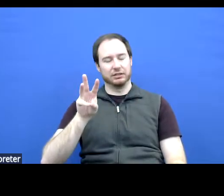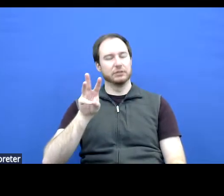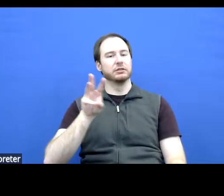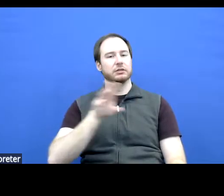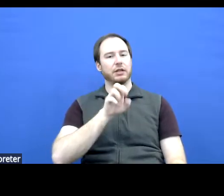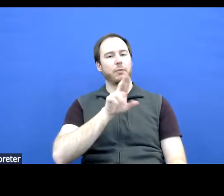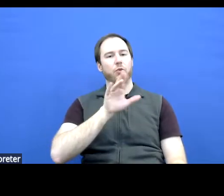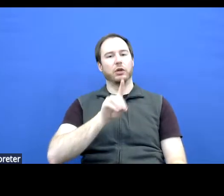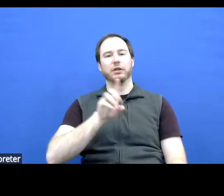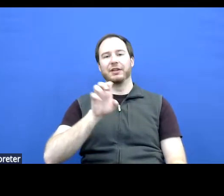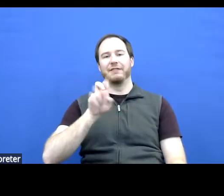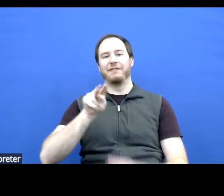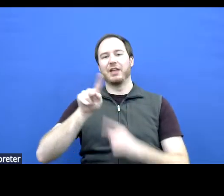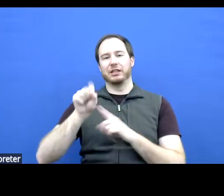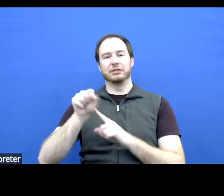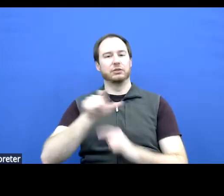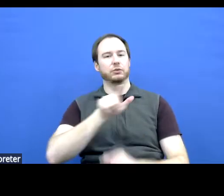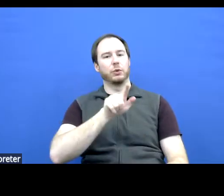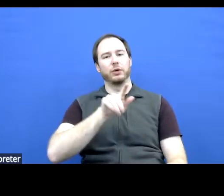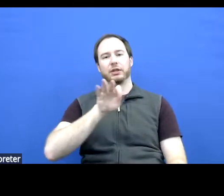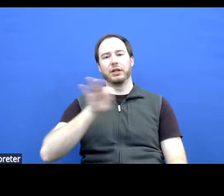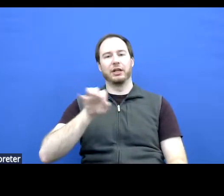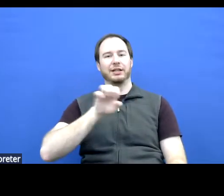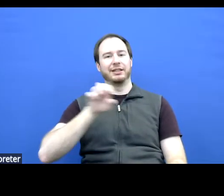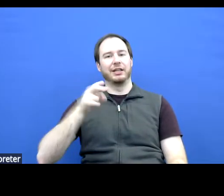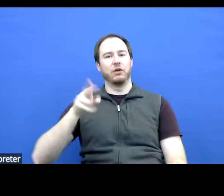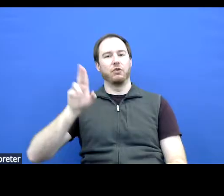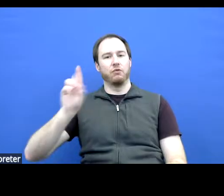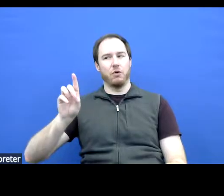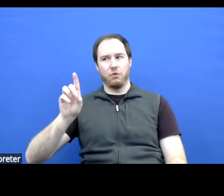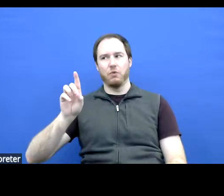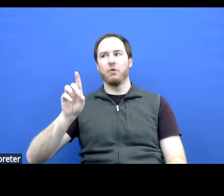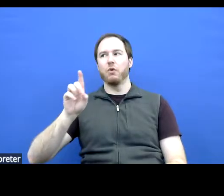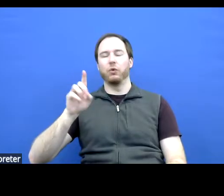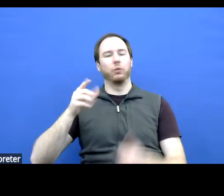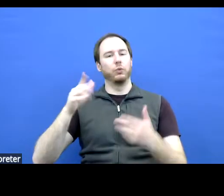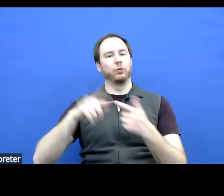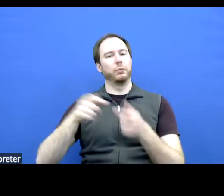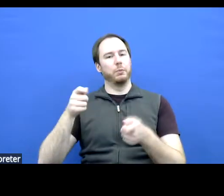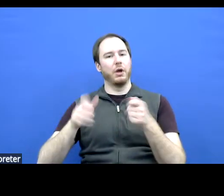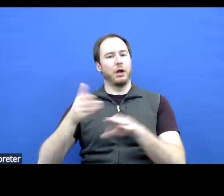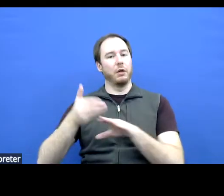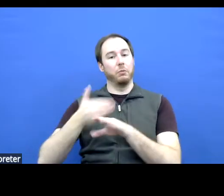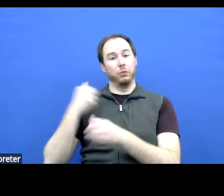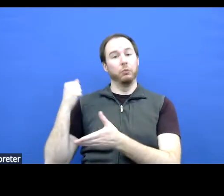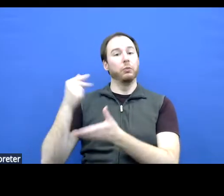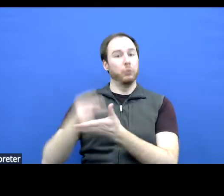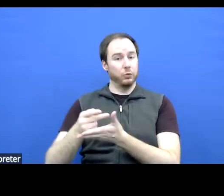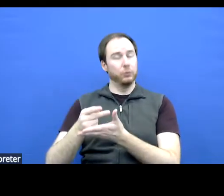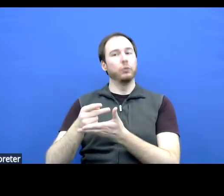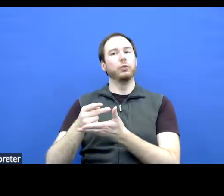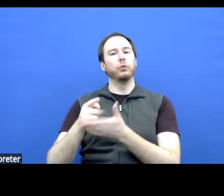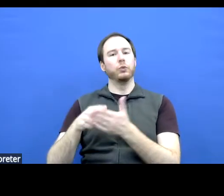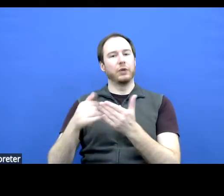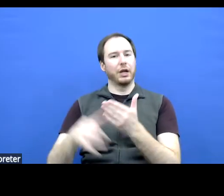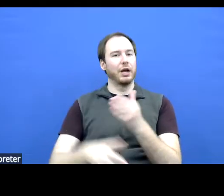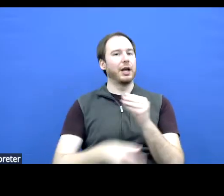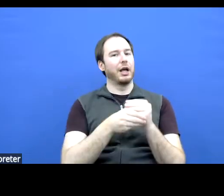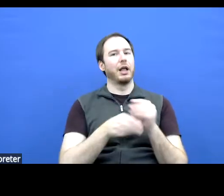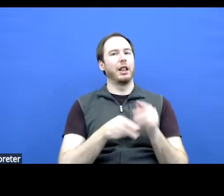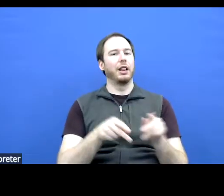2026-006 Emerald Events, 2199 East Henrietta Road, to modify the previously approved special use permit to now